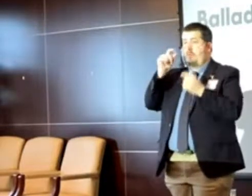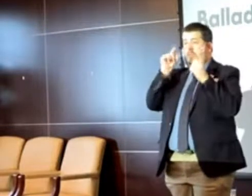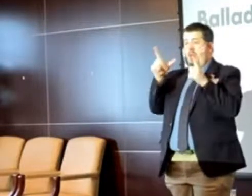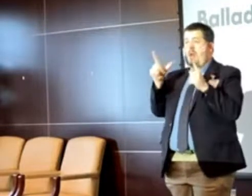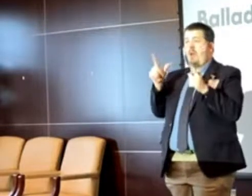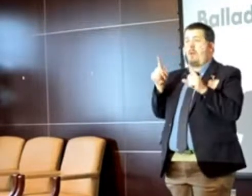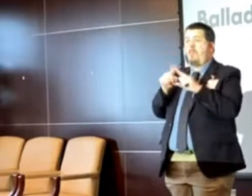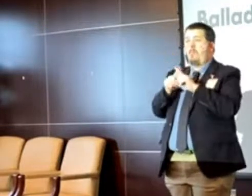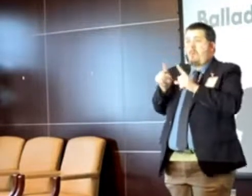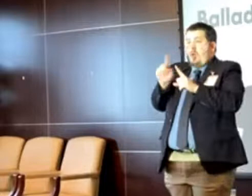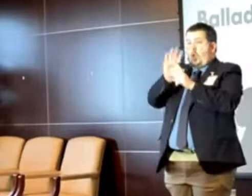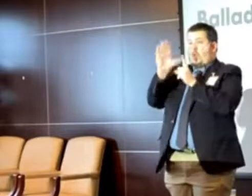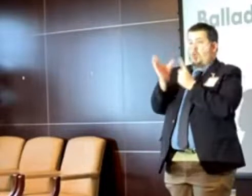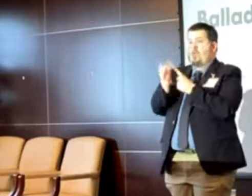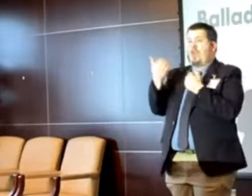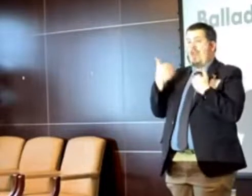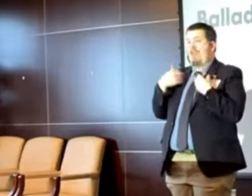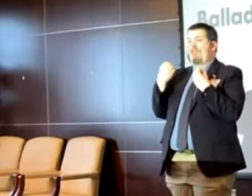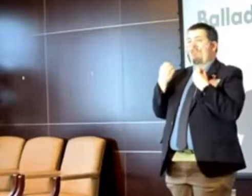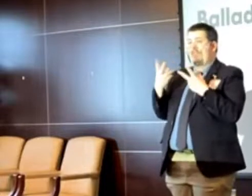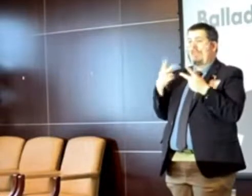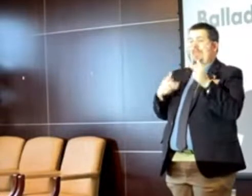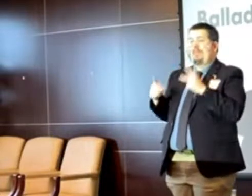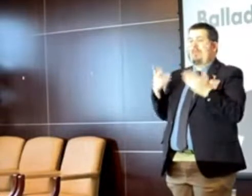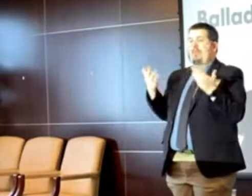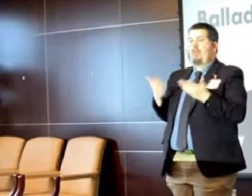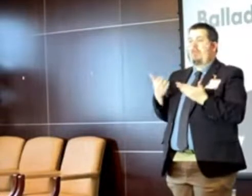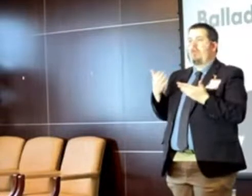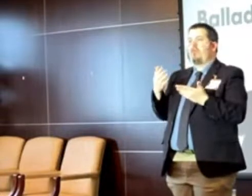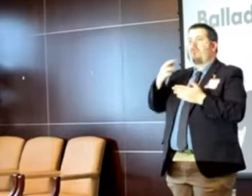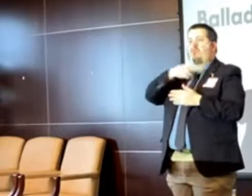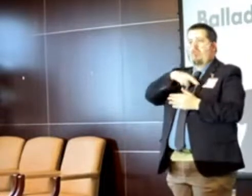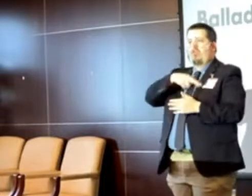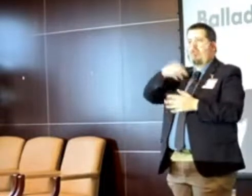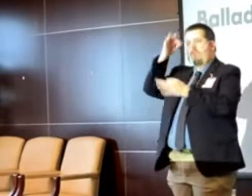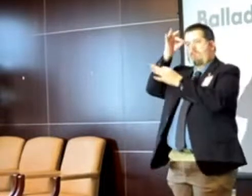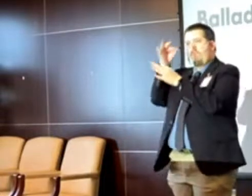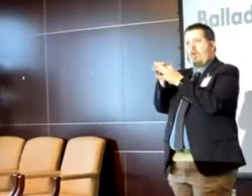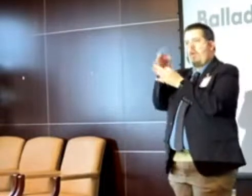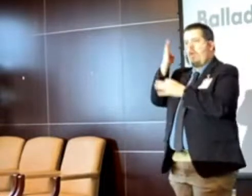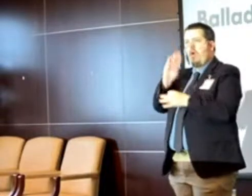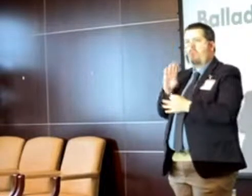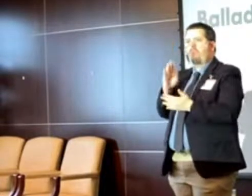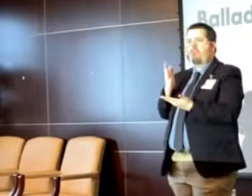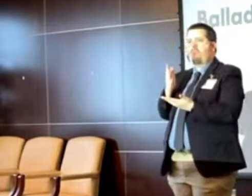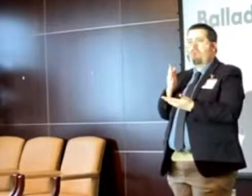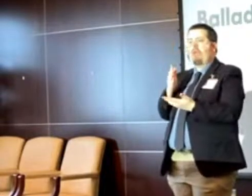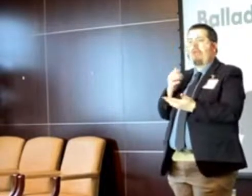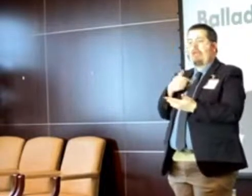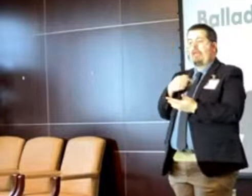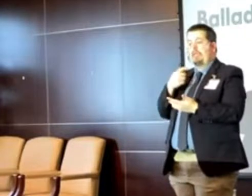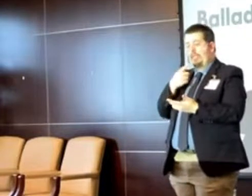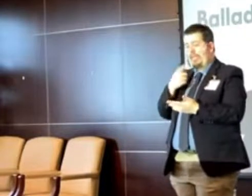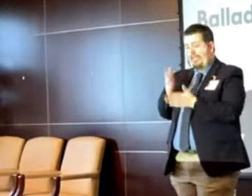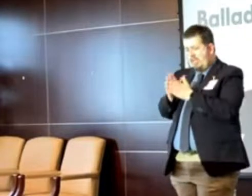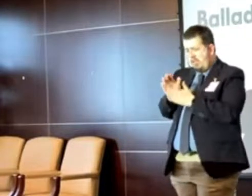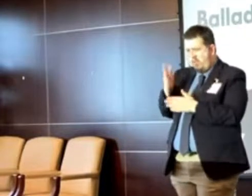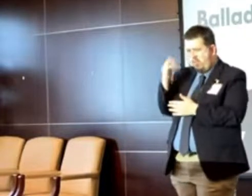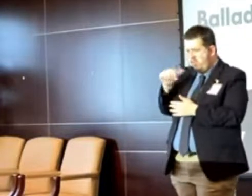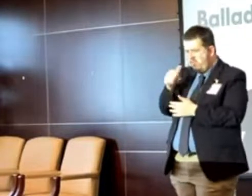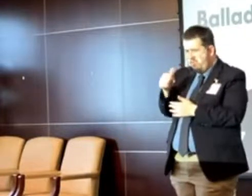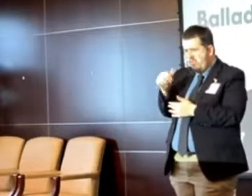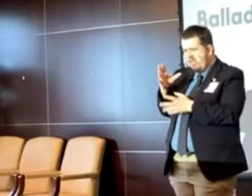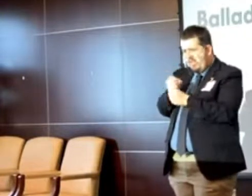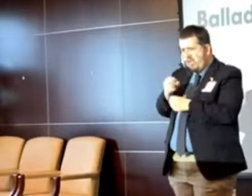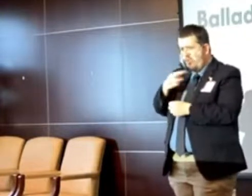here, culturally, we have a lot of people here who are of faith. And when I ask them, well, why won't you just seek